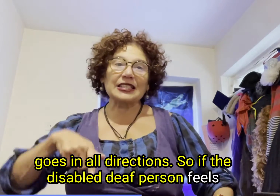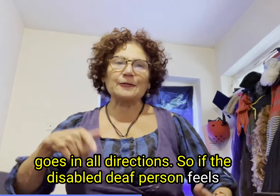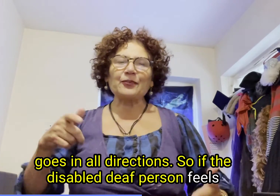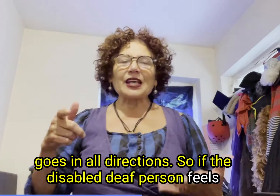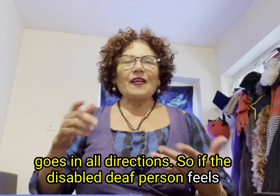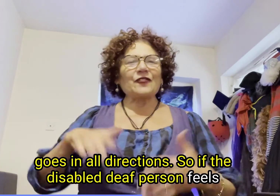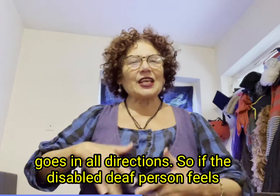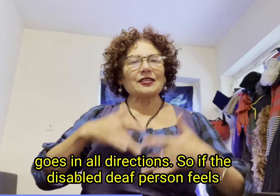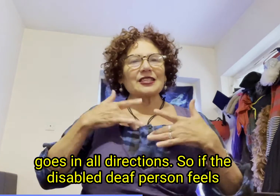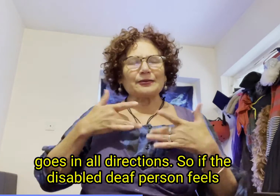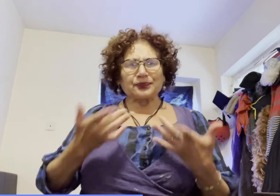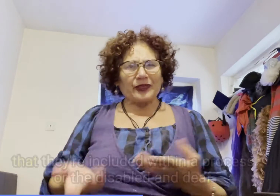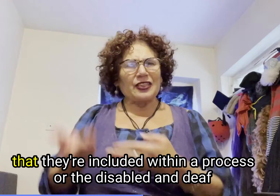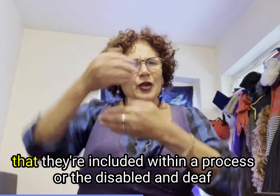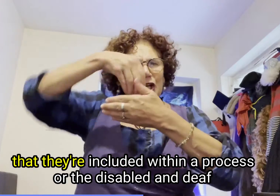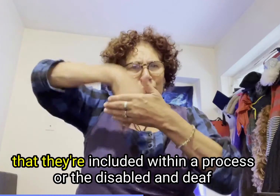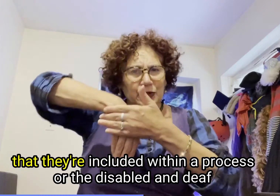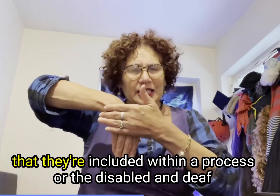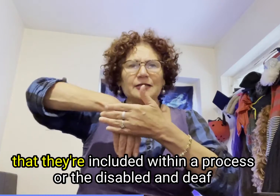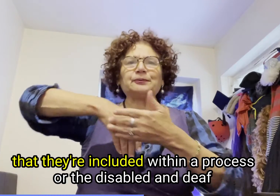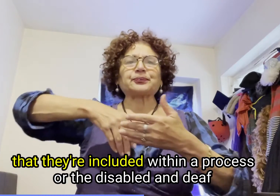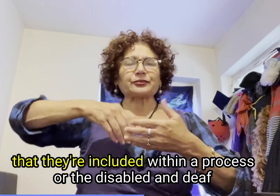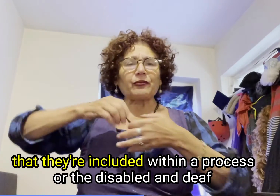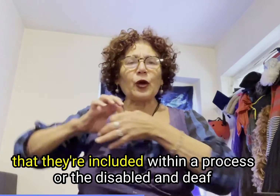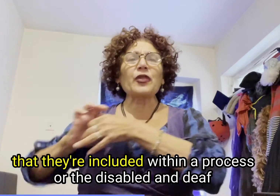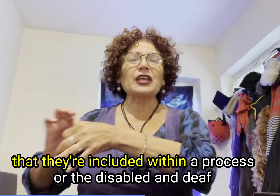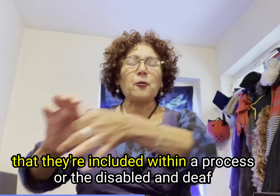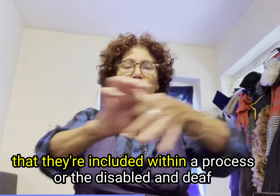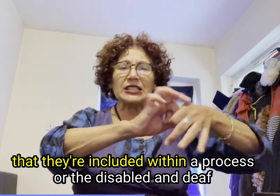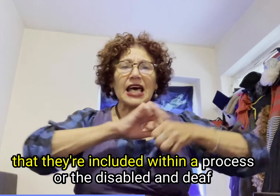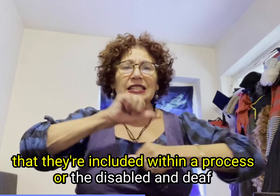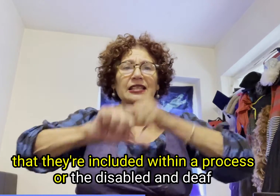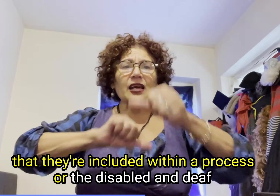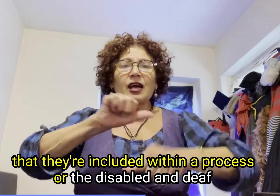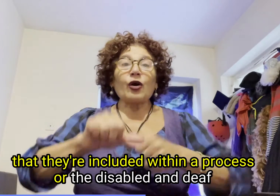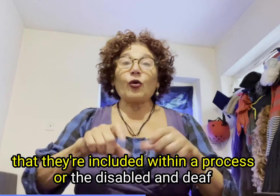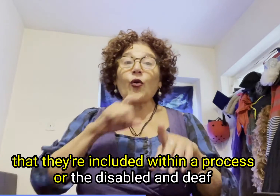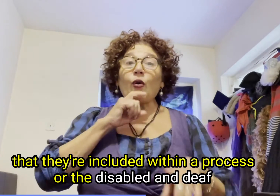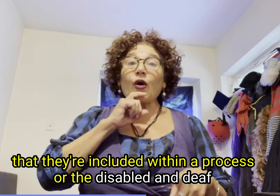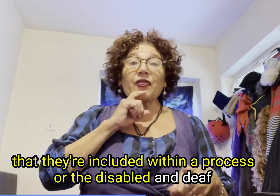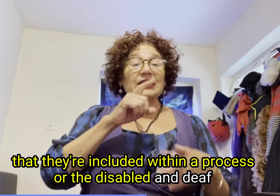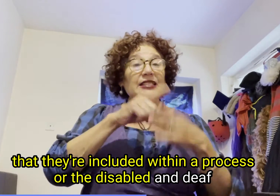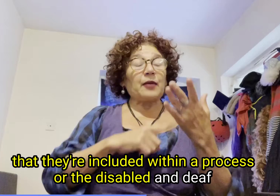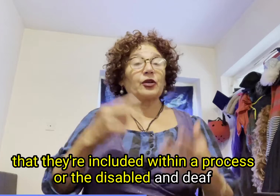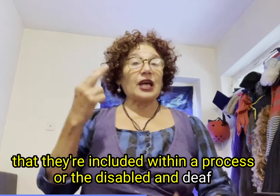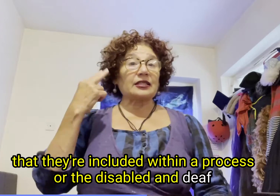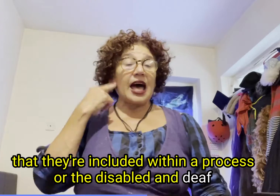person feels that they're included within a process, or the disabled and